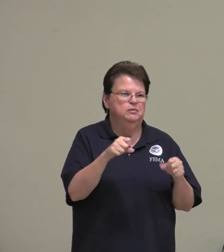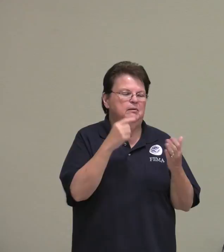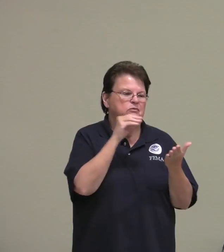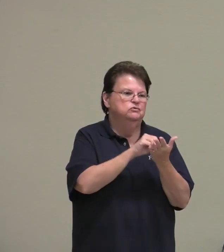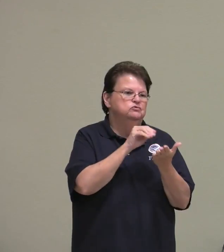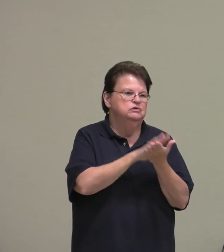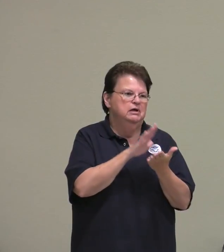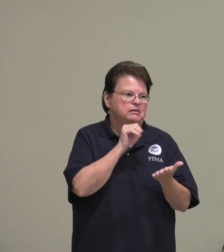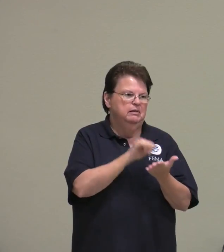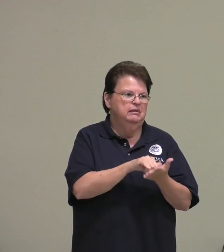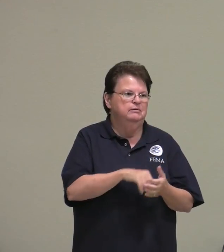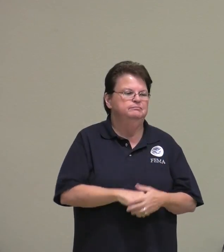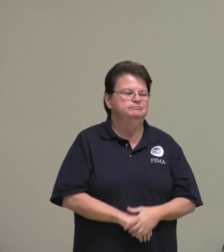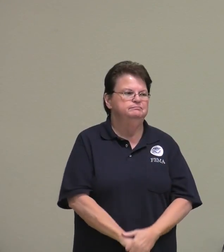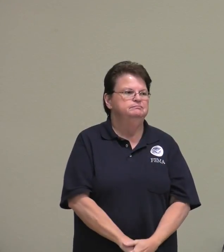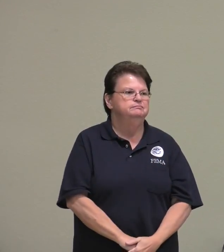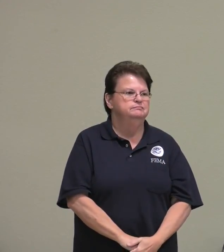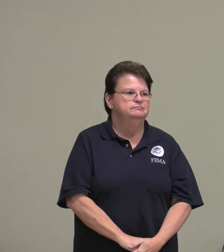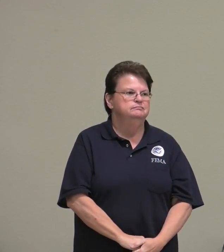to document that to us.